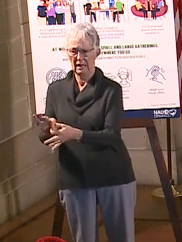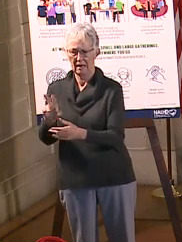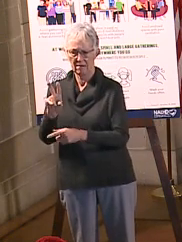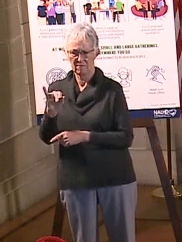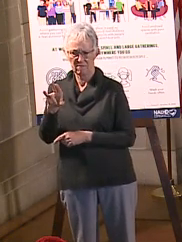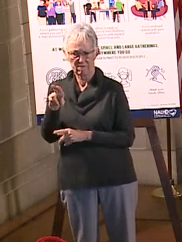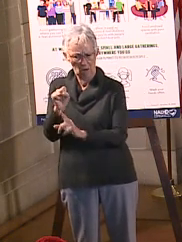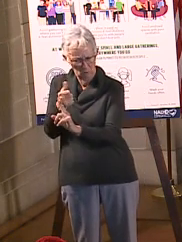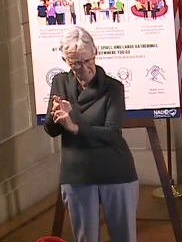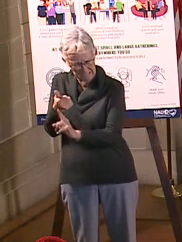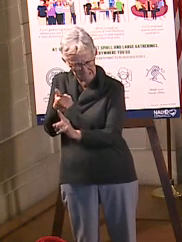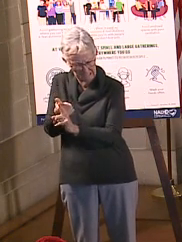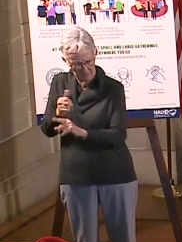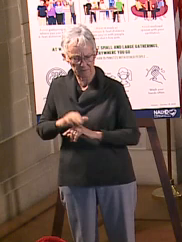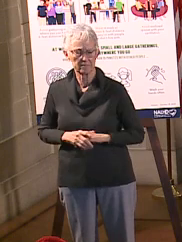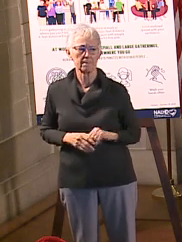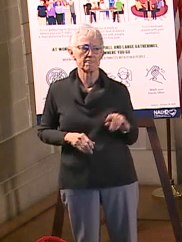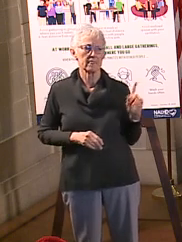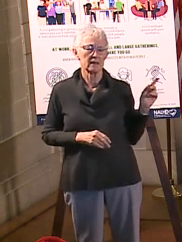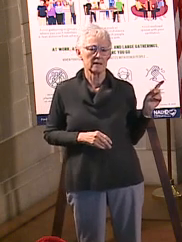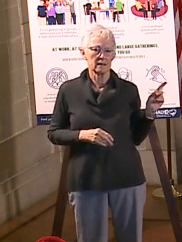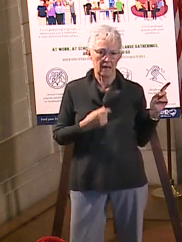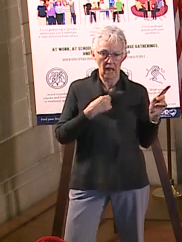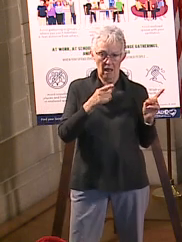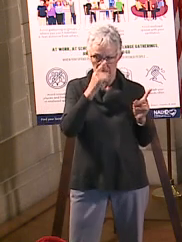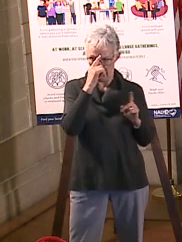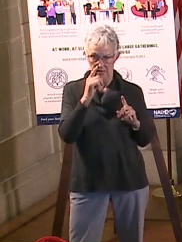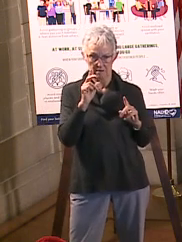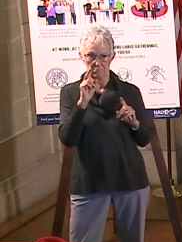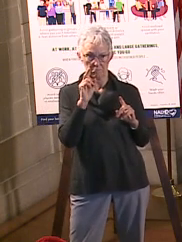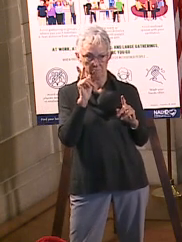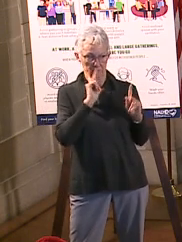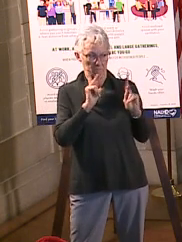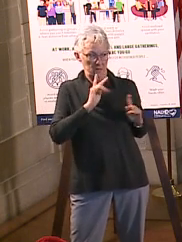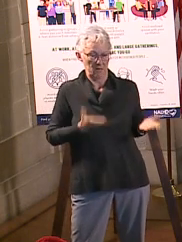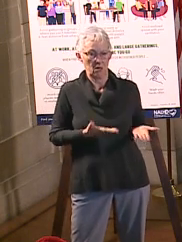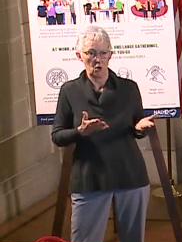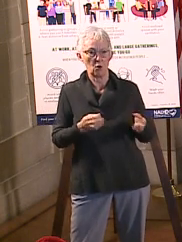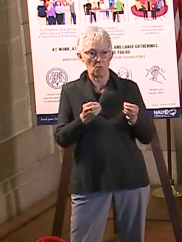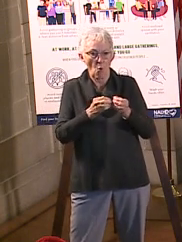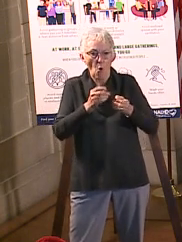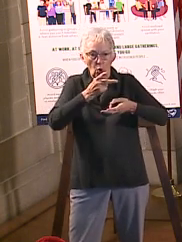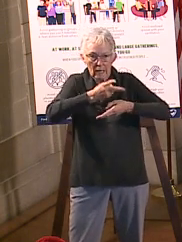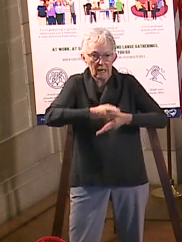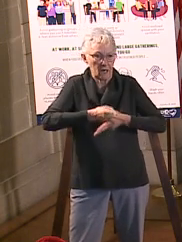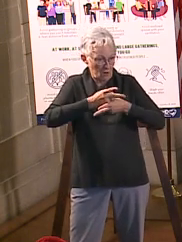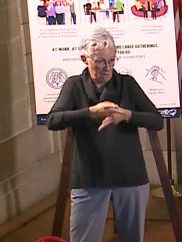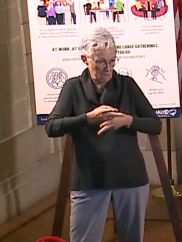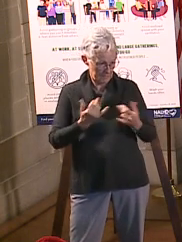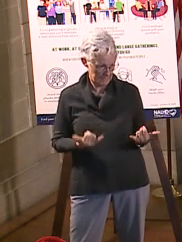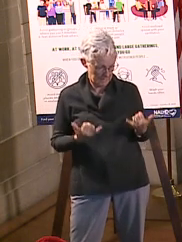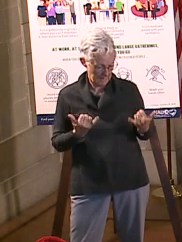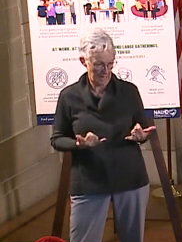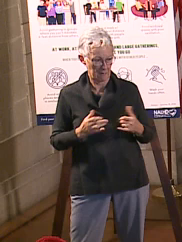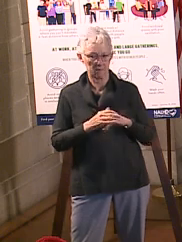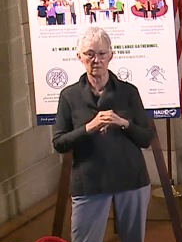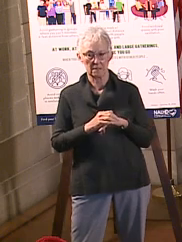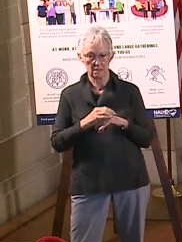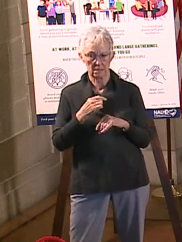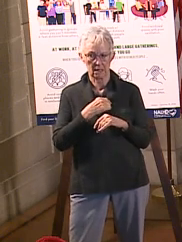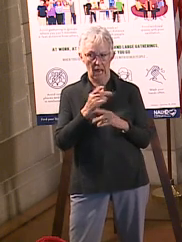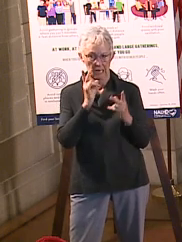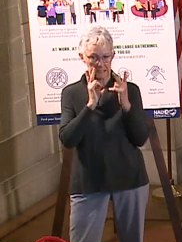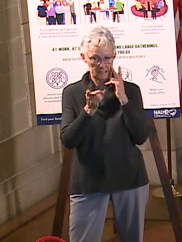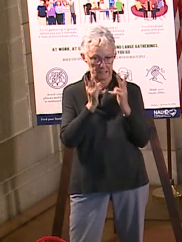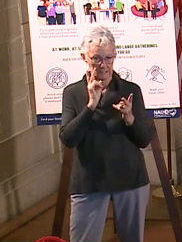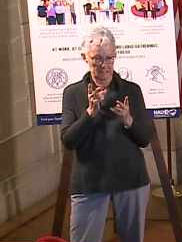Paul's asking to follow up on that. So I think a couple of things. One, that Nebraskans are being more cautious. It's certainly anecdotally what I see, that Nebraskans are